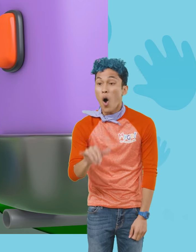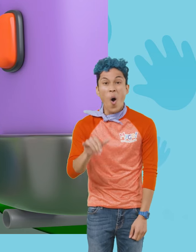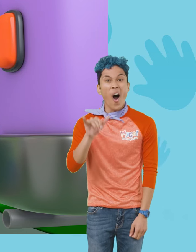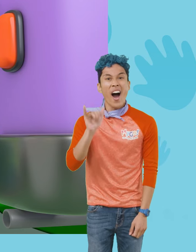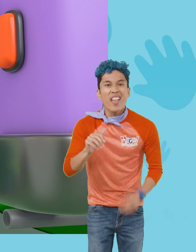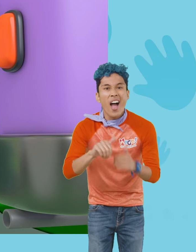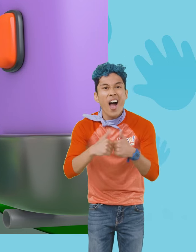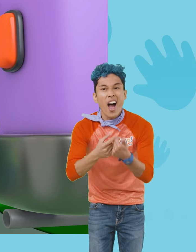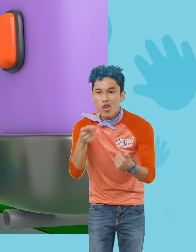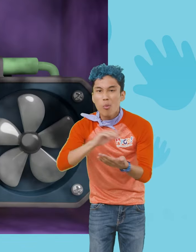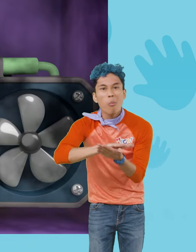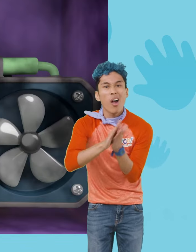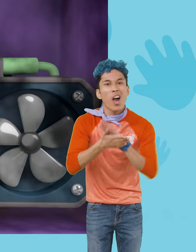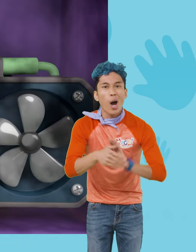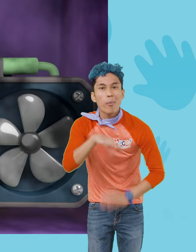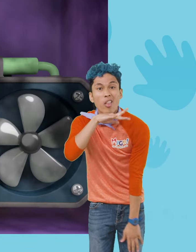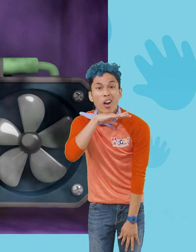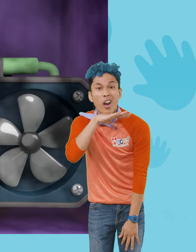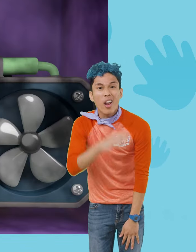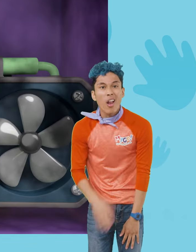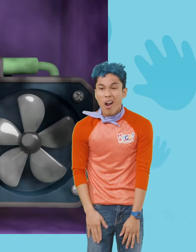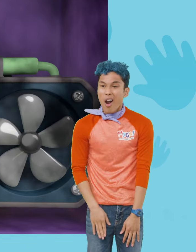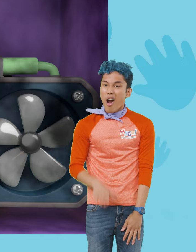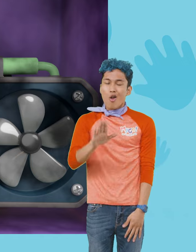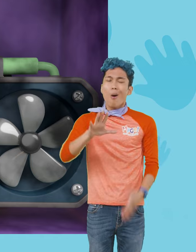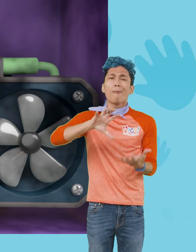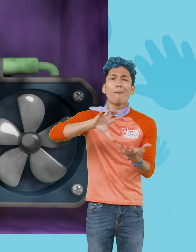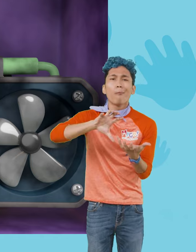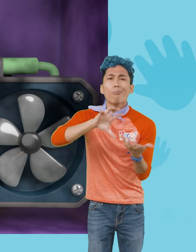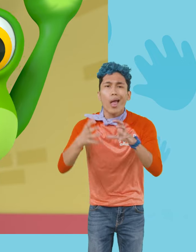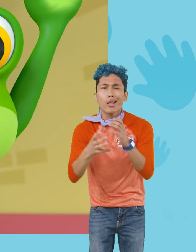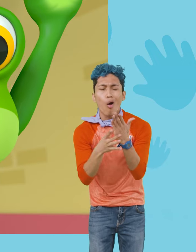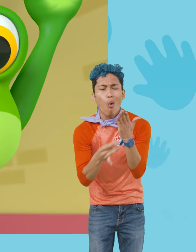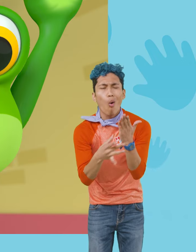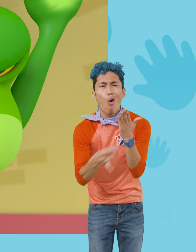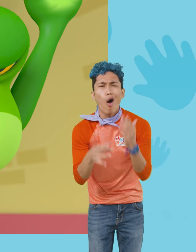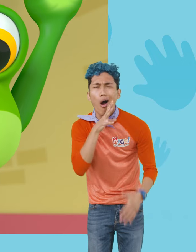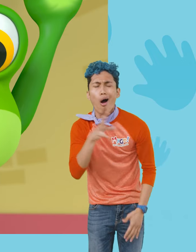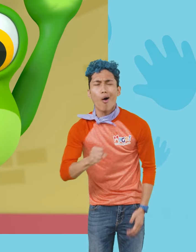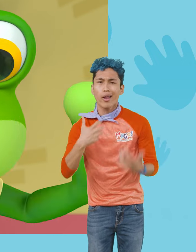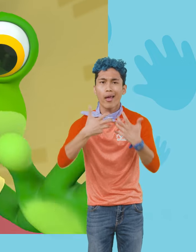That's what's making you dirty. Your messy old petrol engine.